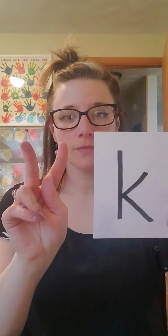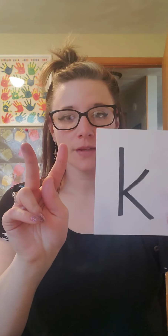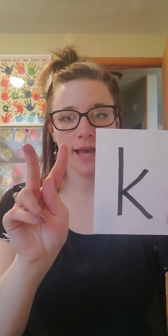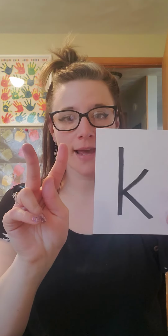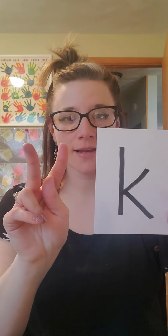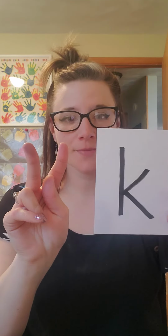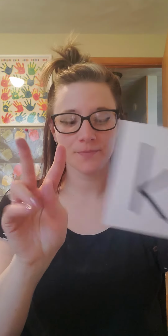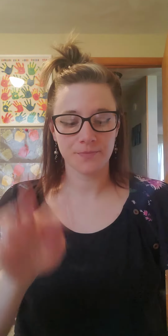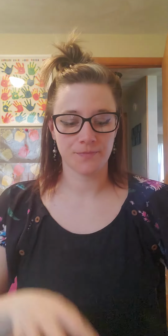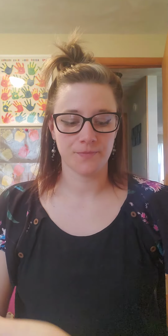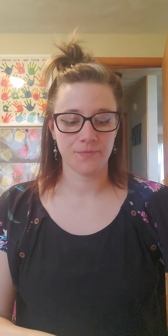K,